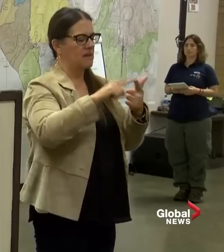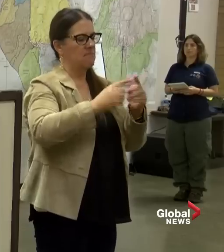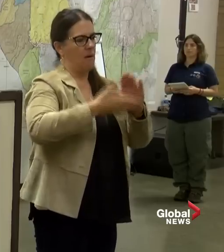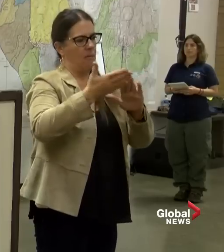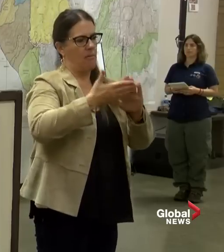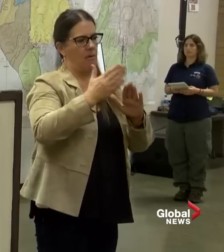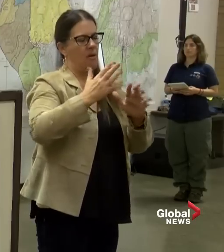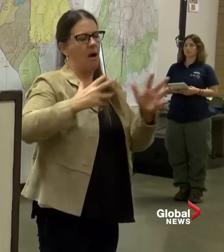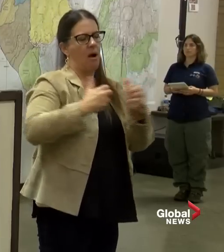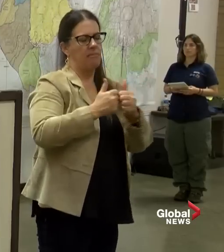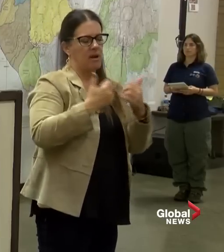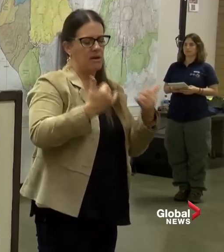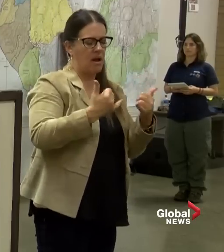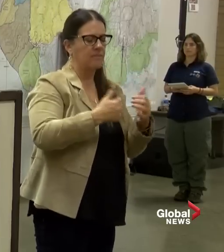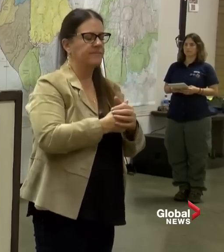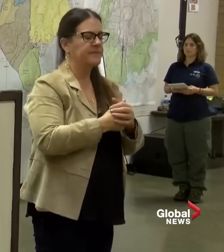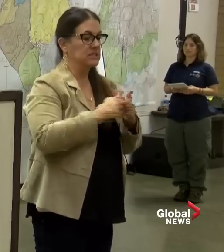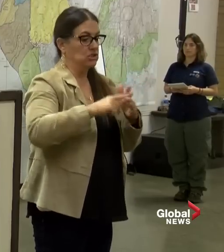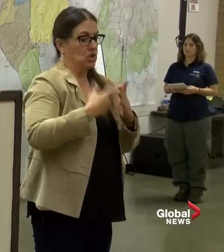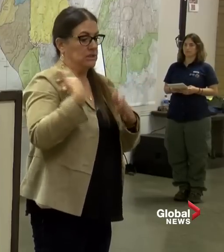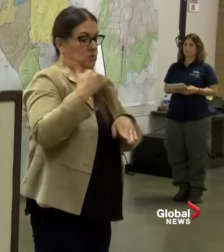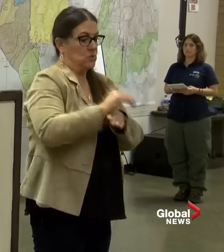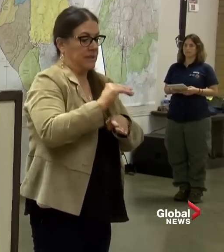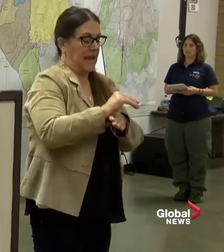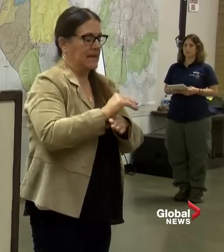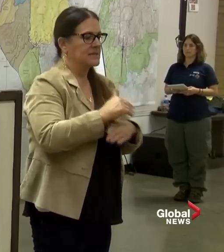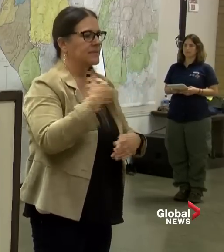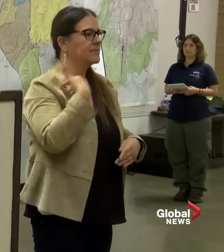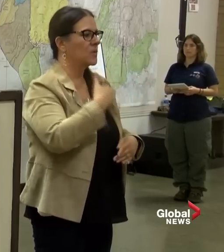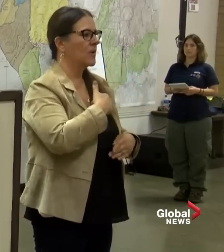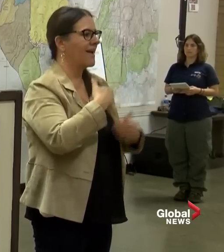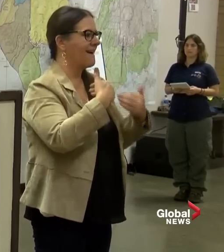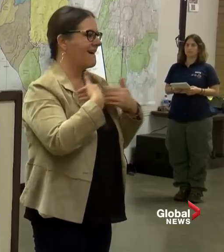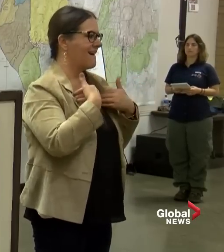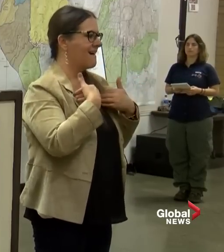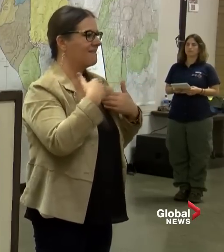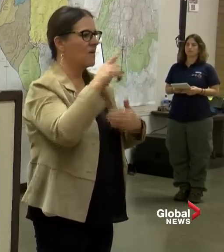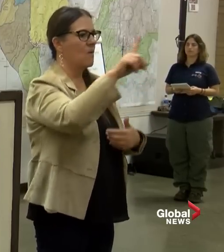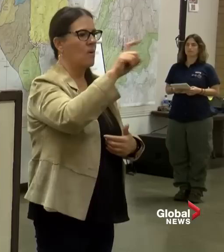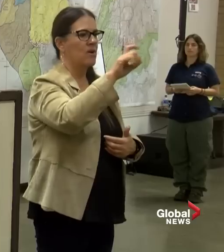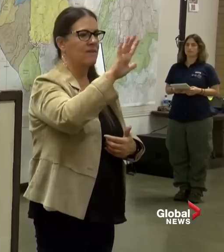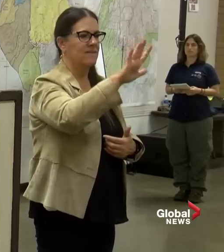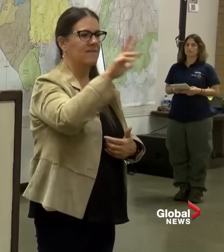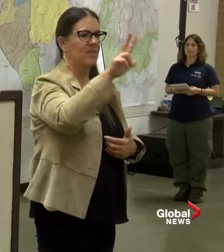update. Currently, as of this evening, we are at